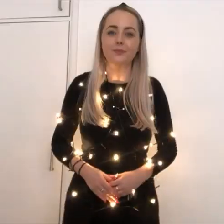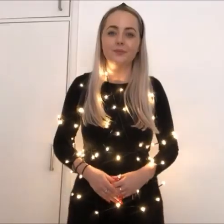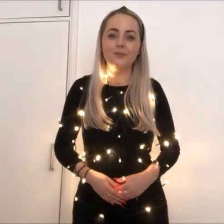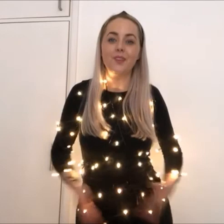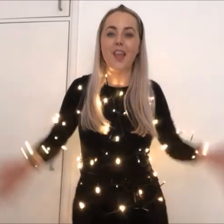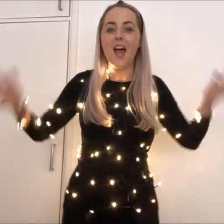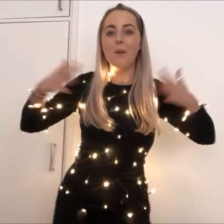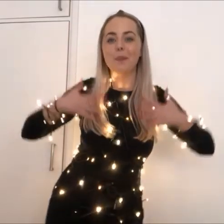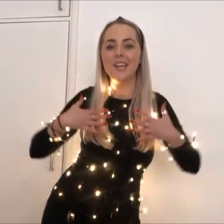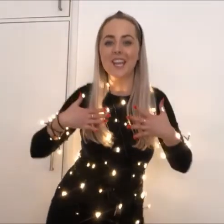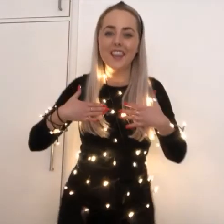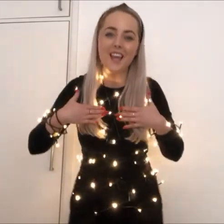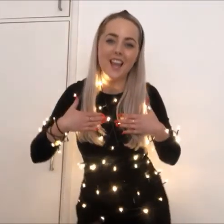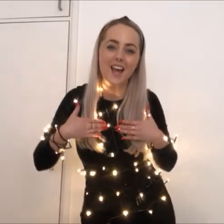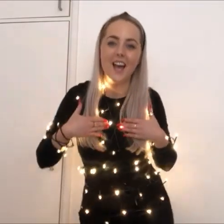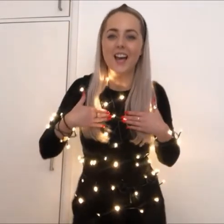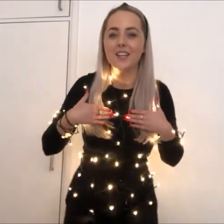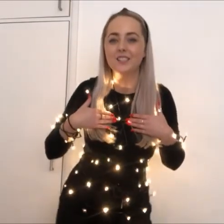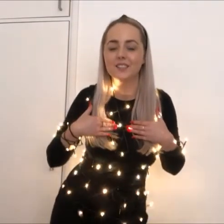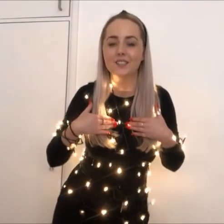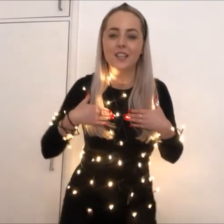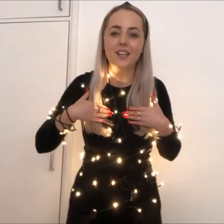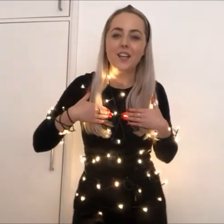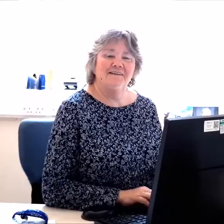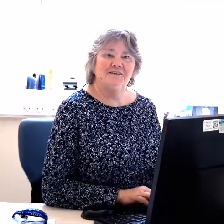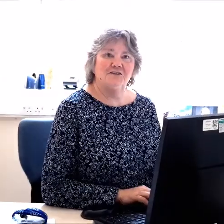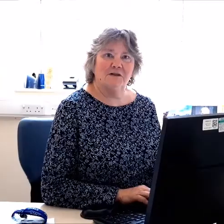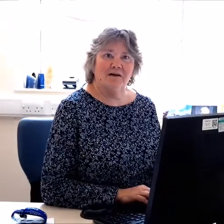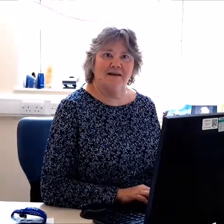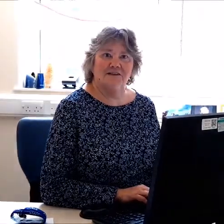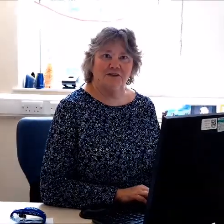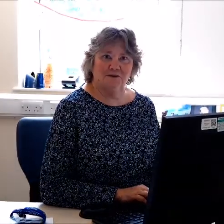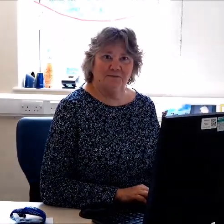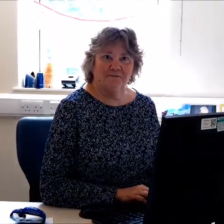I'll be the light to guide you.